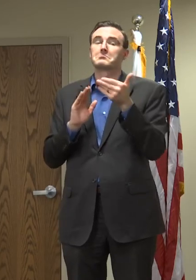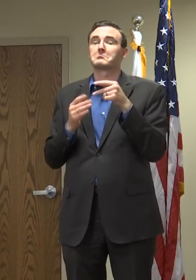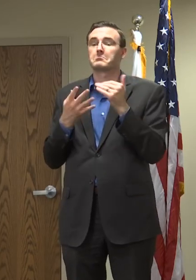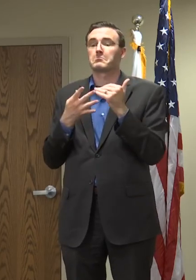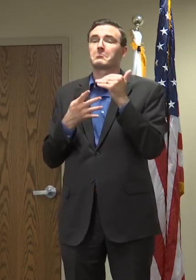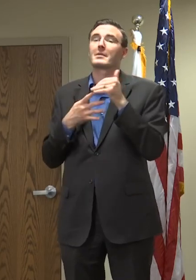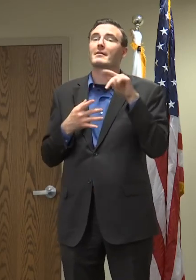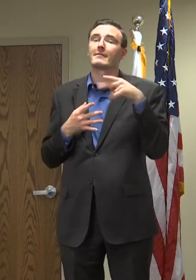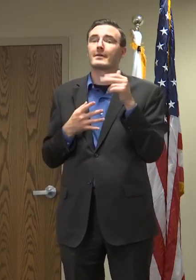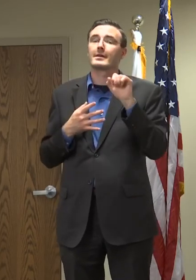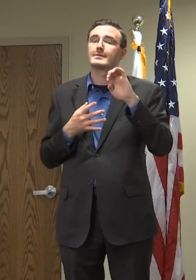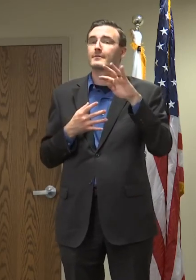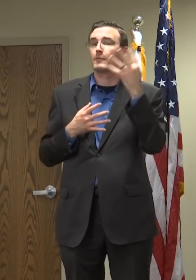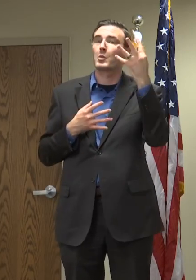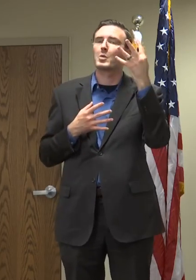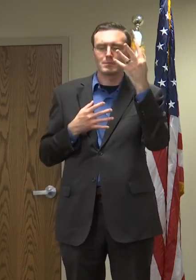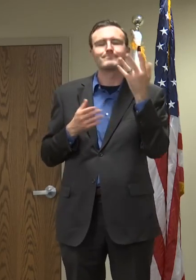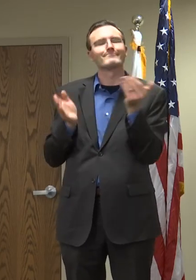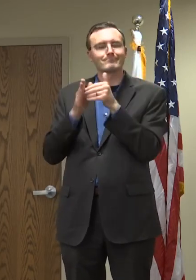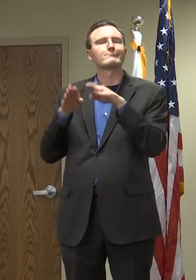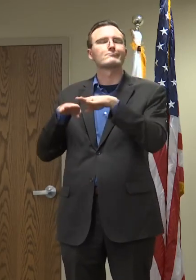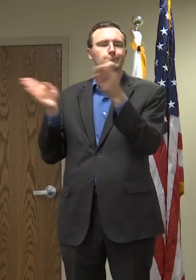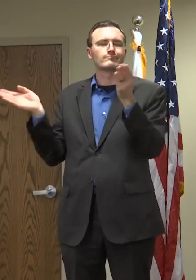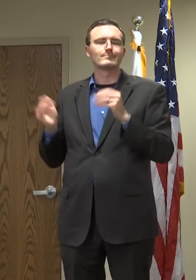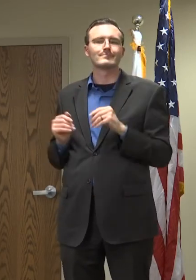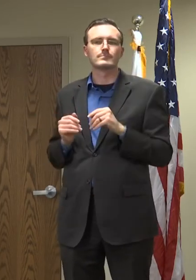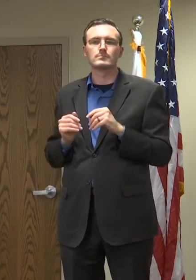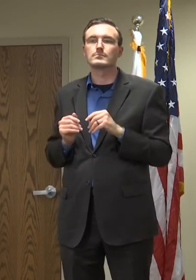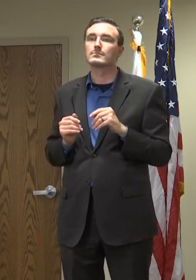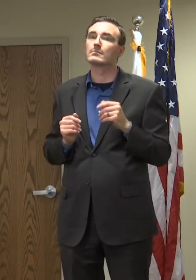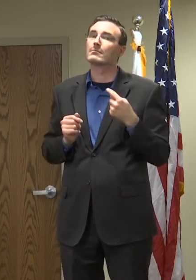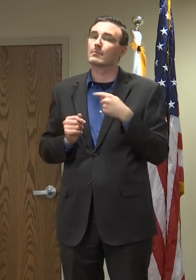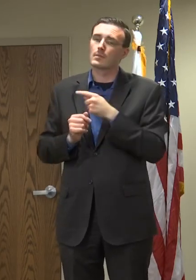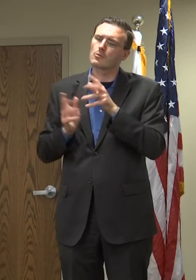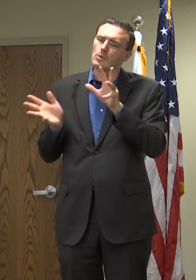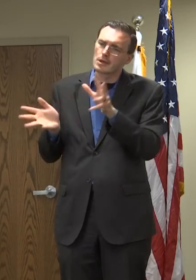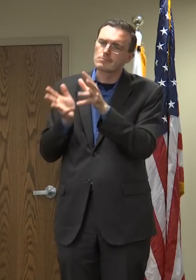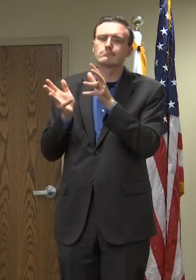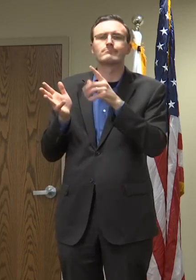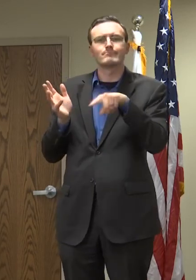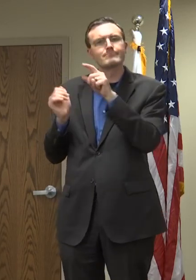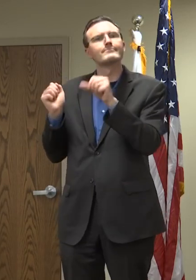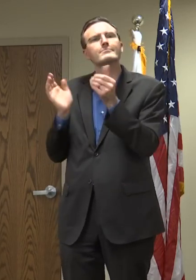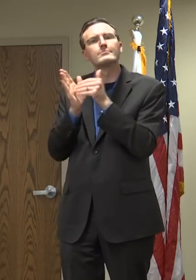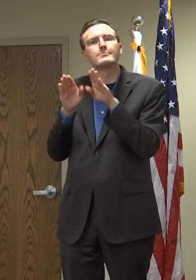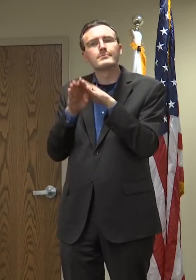have them reopen as quickly as possible with the necessary precautions in place.